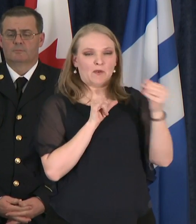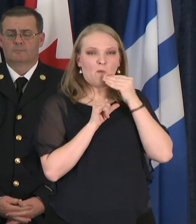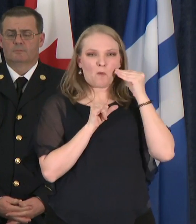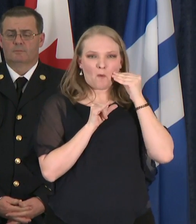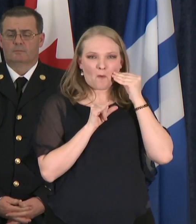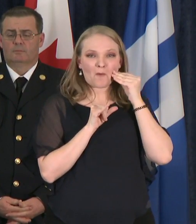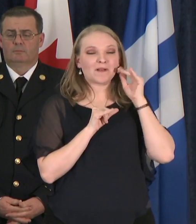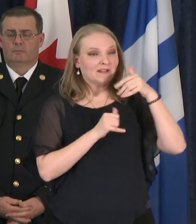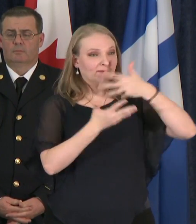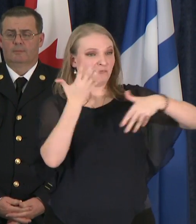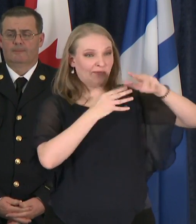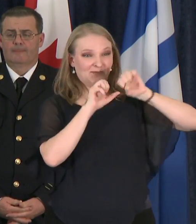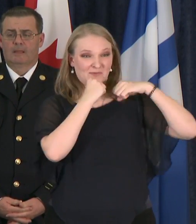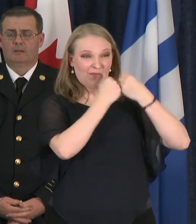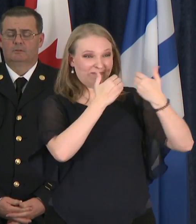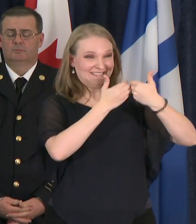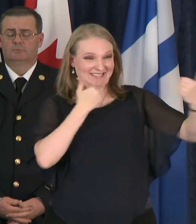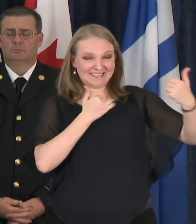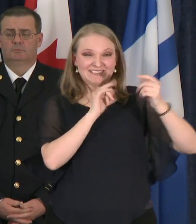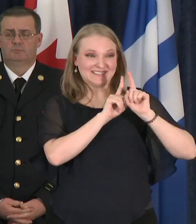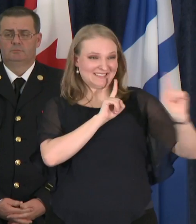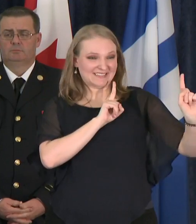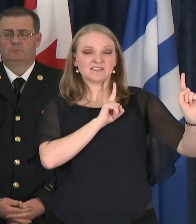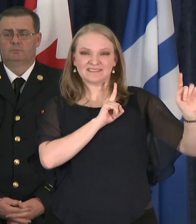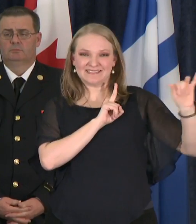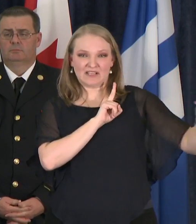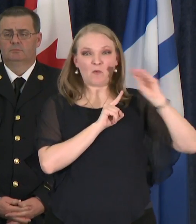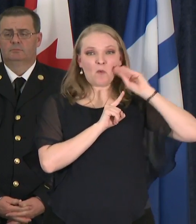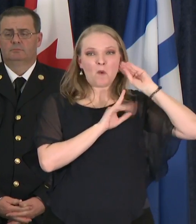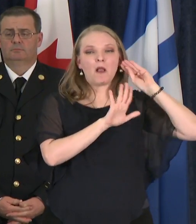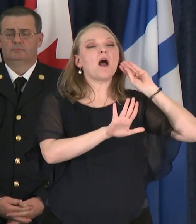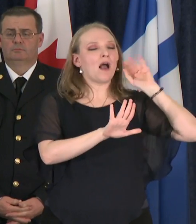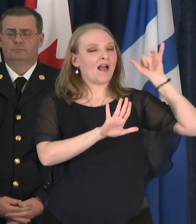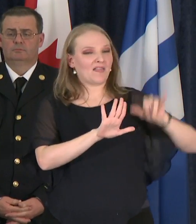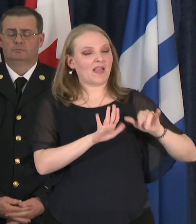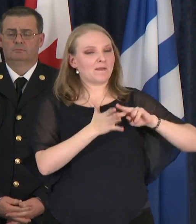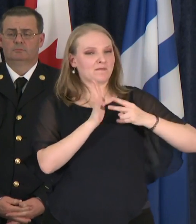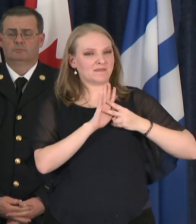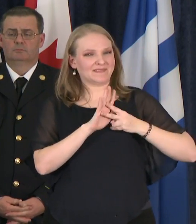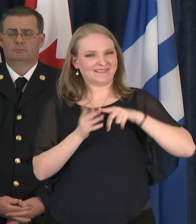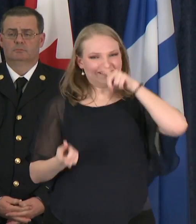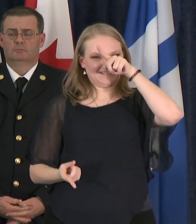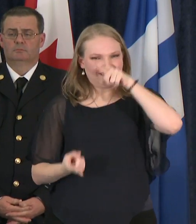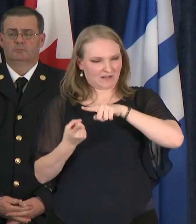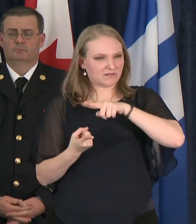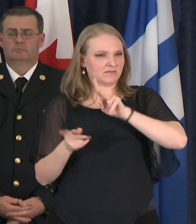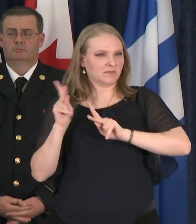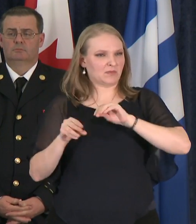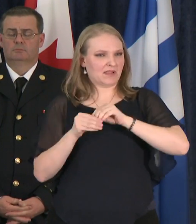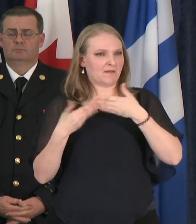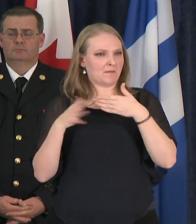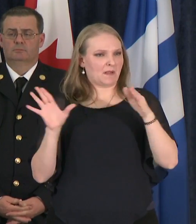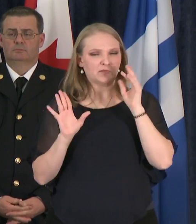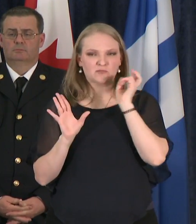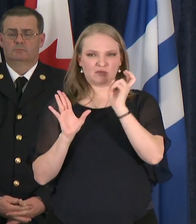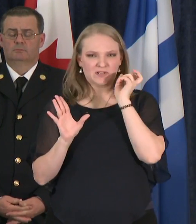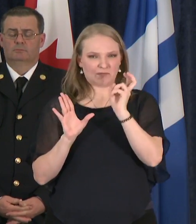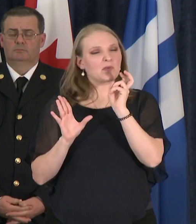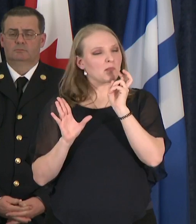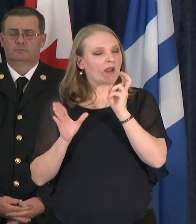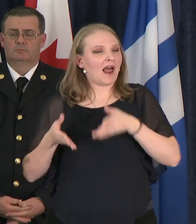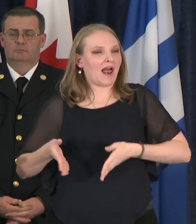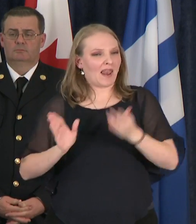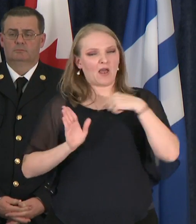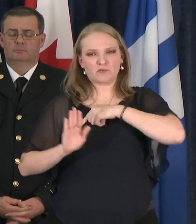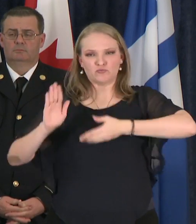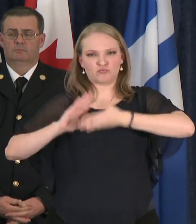distancing measures, we know that we will create the circumstances on public transit that allow it to continue to